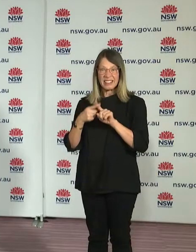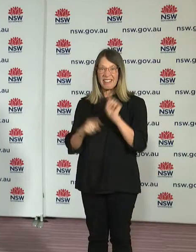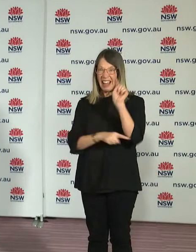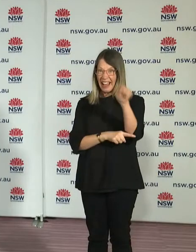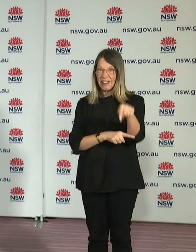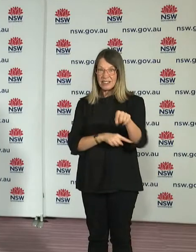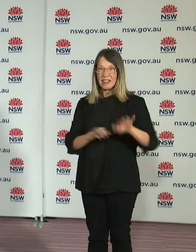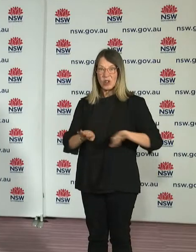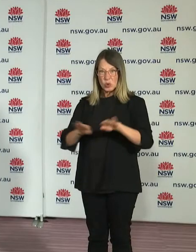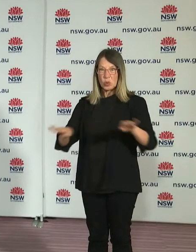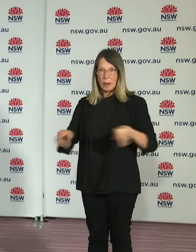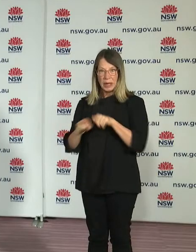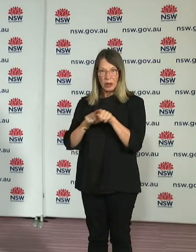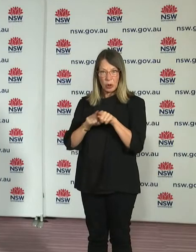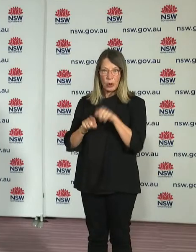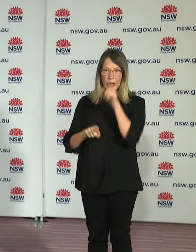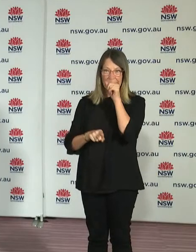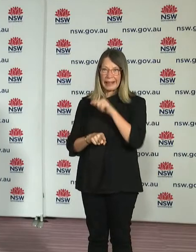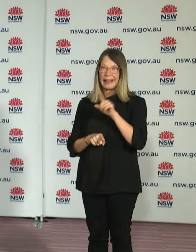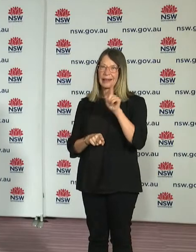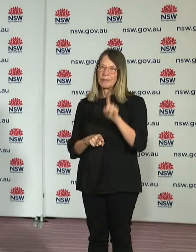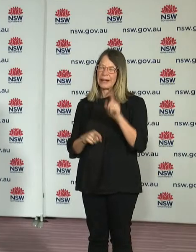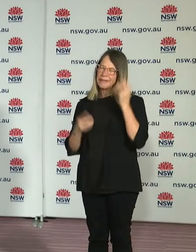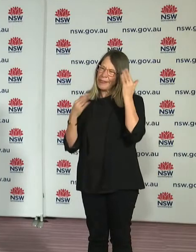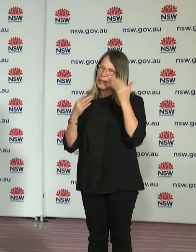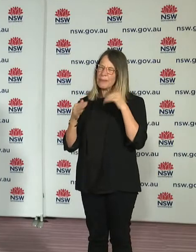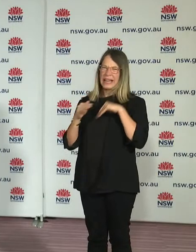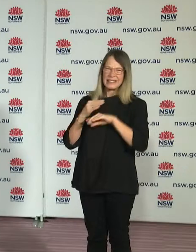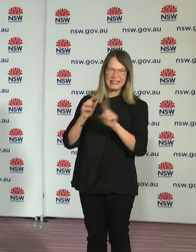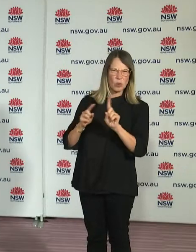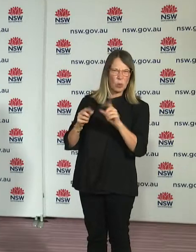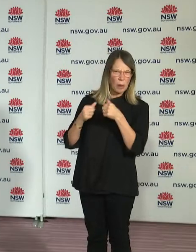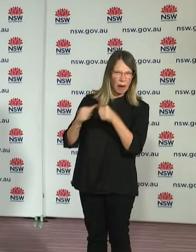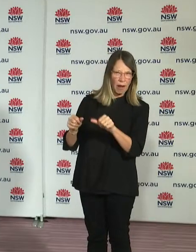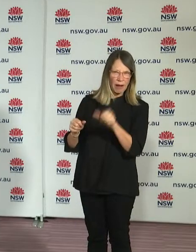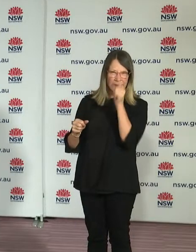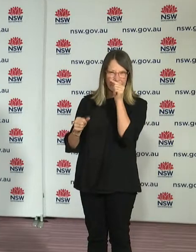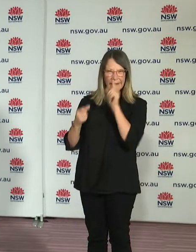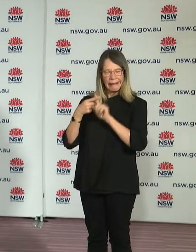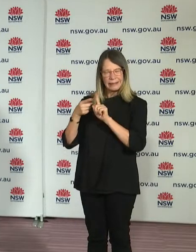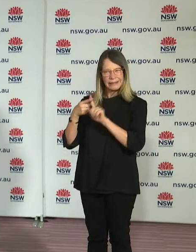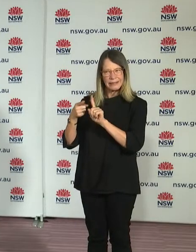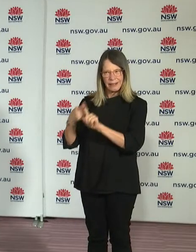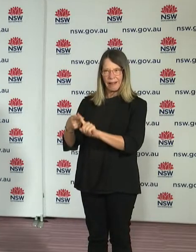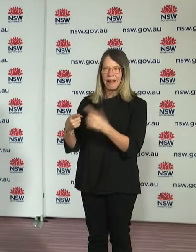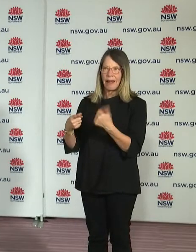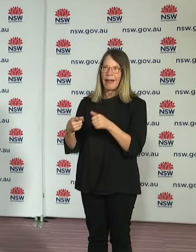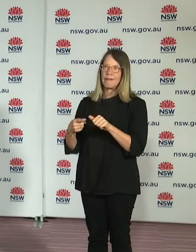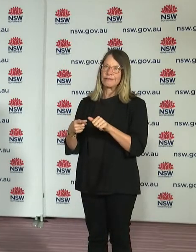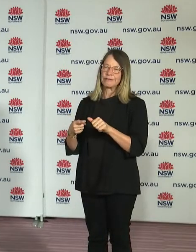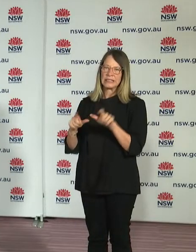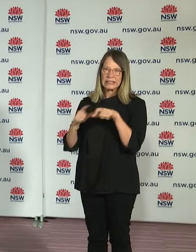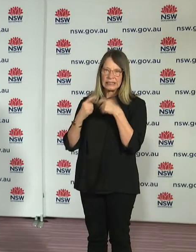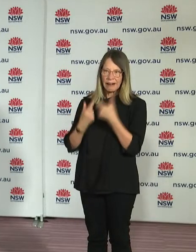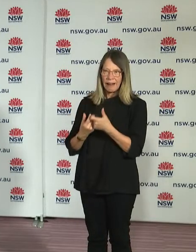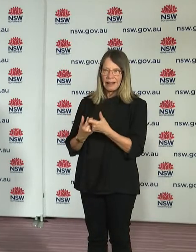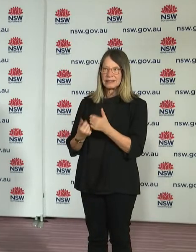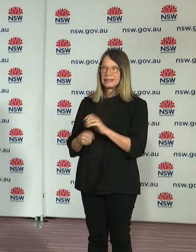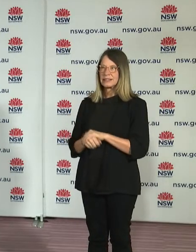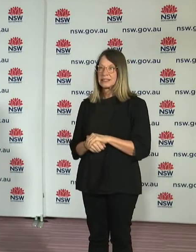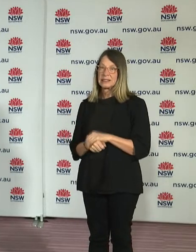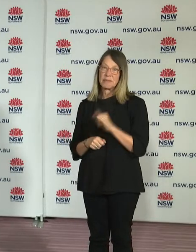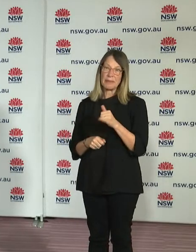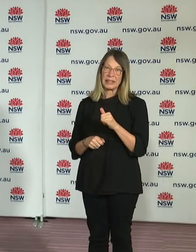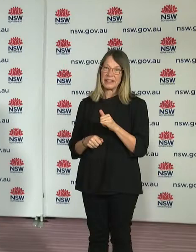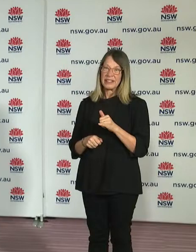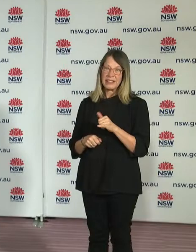discussions about what sort of environment would you need in an indoor pool to still keep youngsters who are not yet entitled or able to